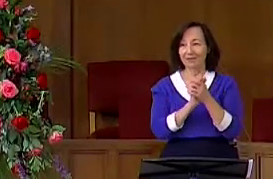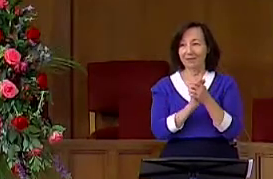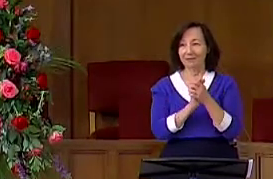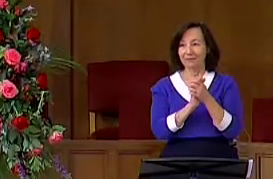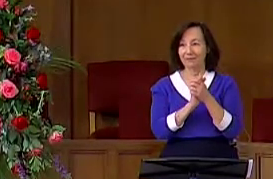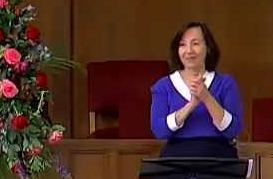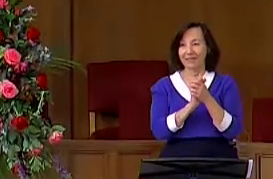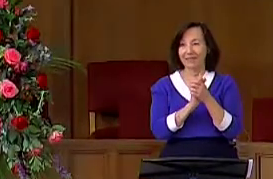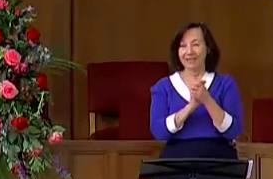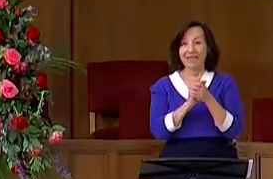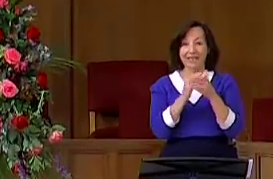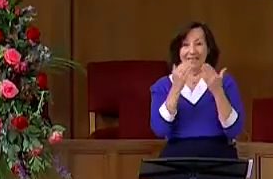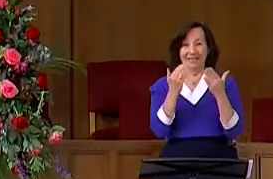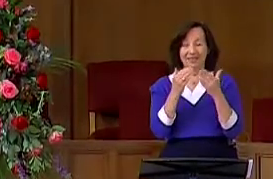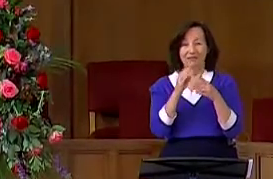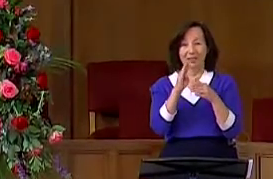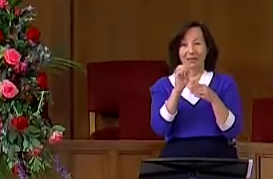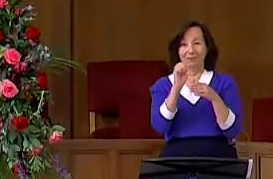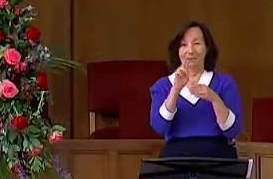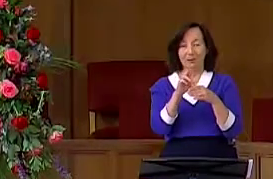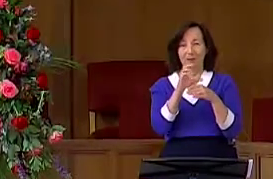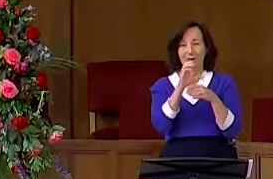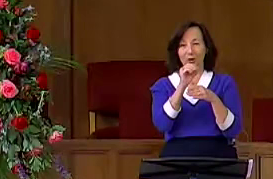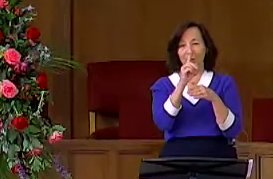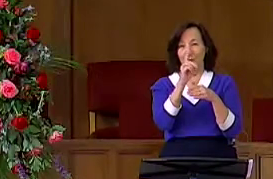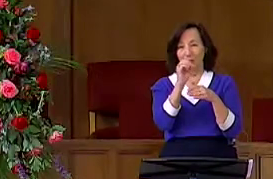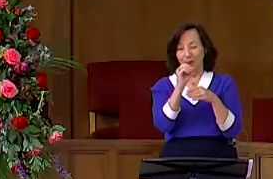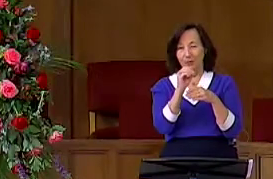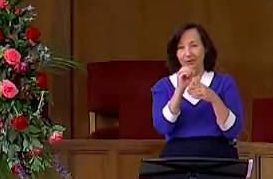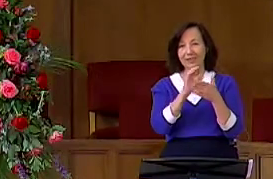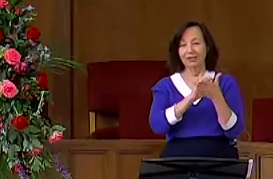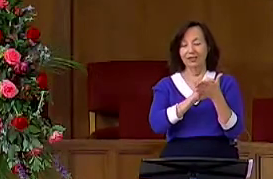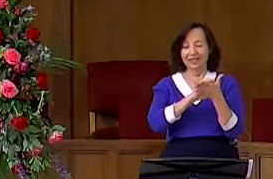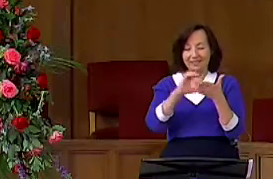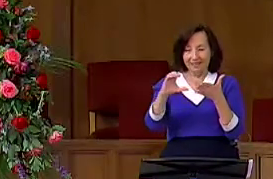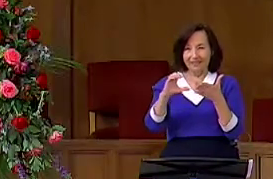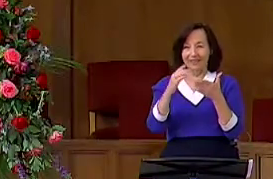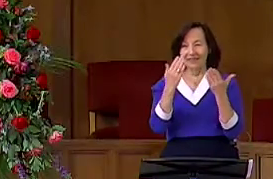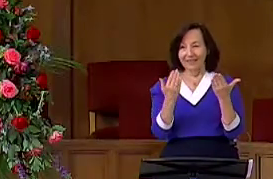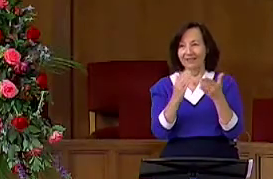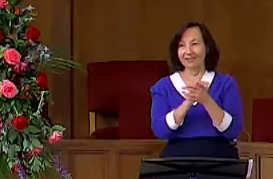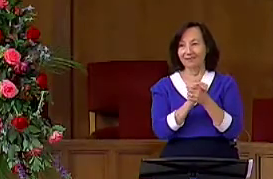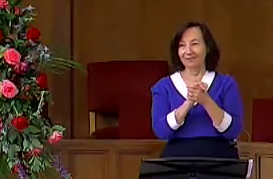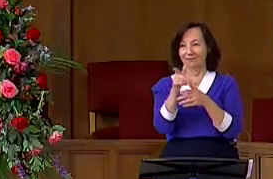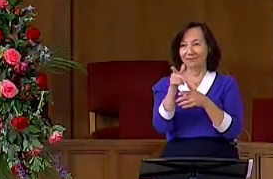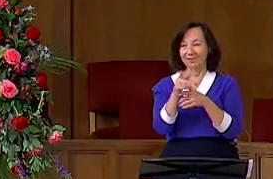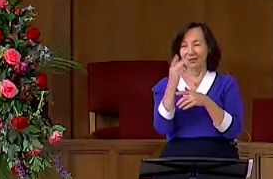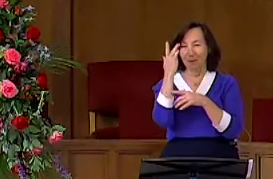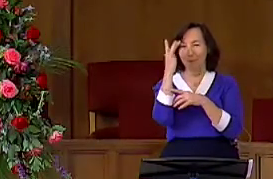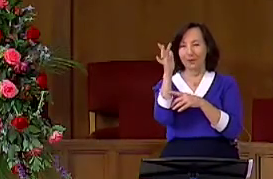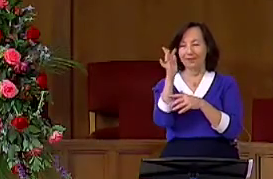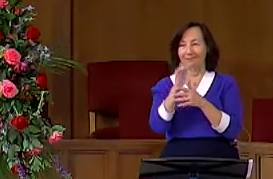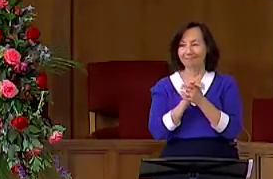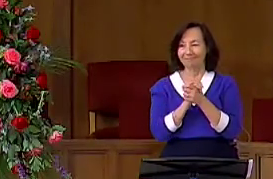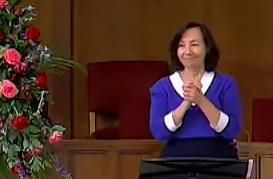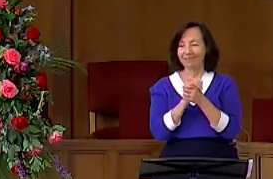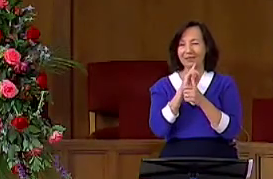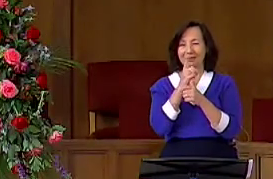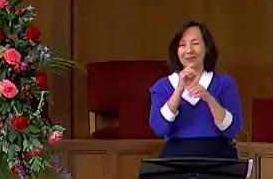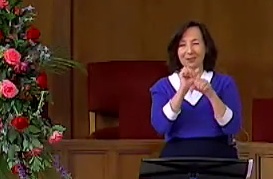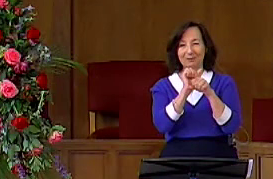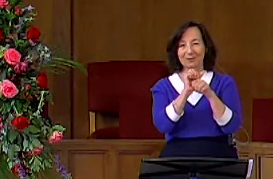have barcodes that all you have to do is just scan it now. And I don't know, these guys are brilliant. I tell you, they really work